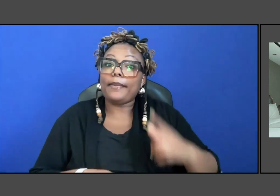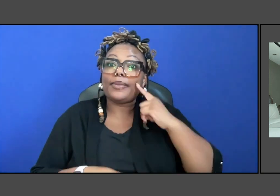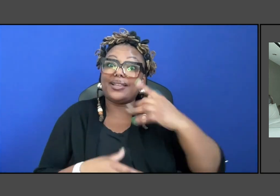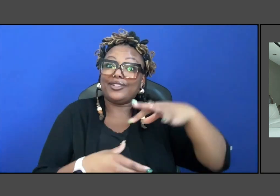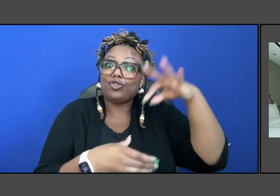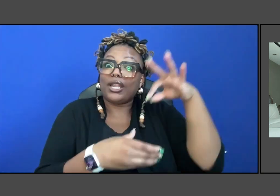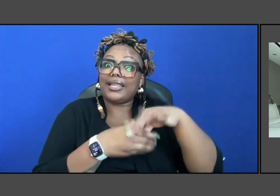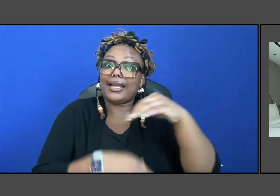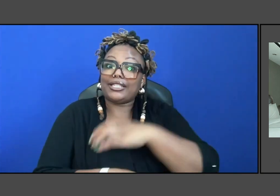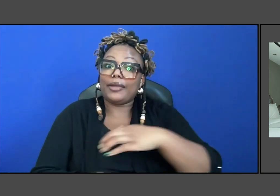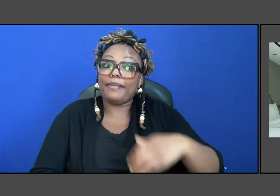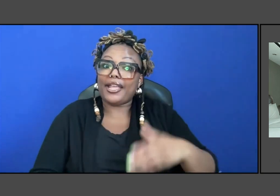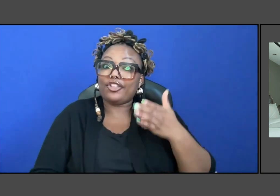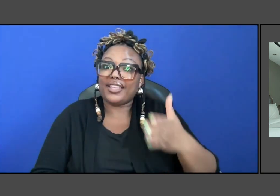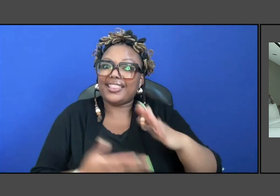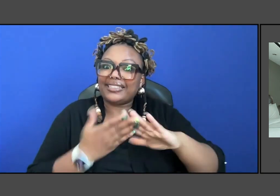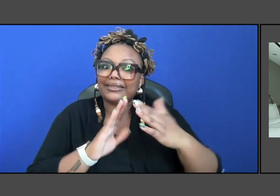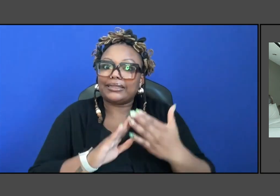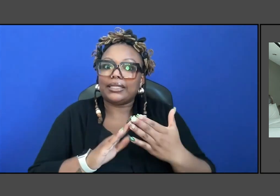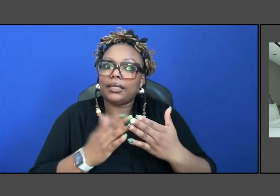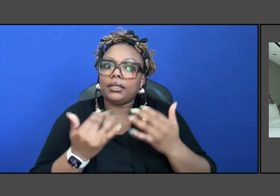it's a city that is now